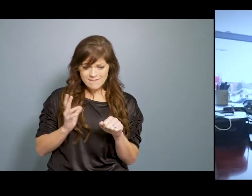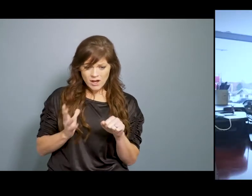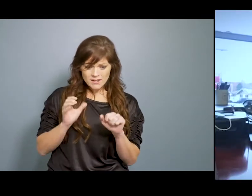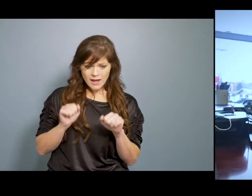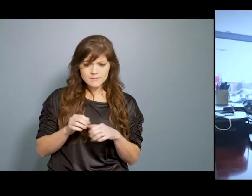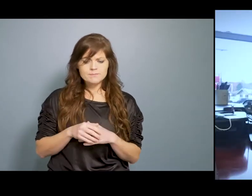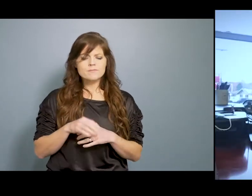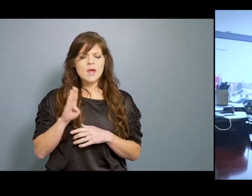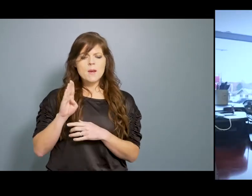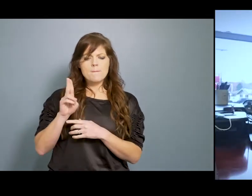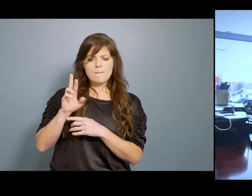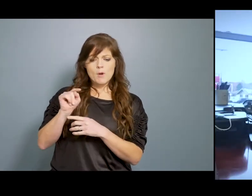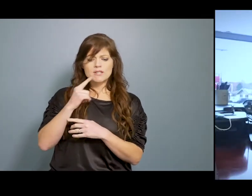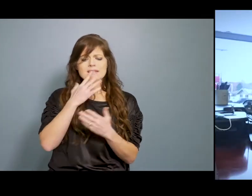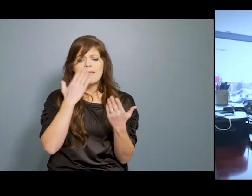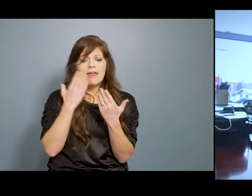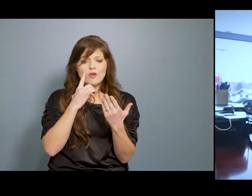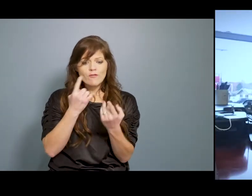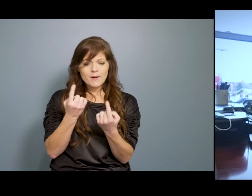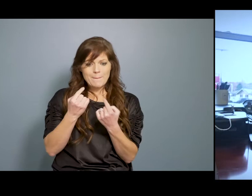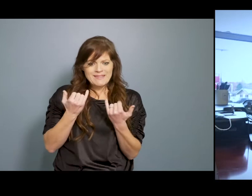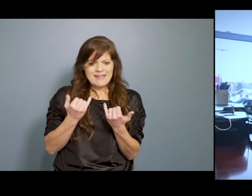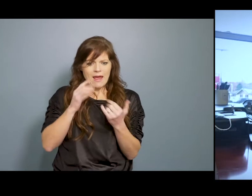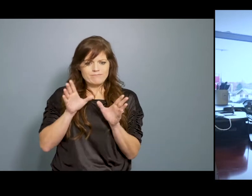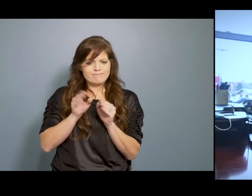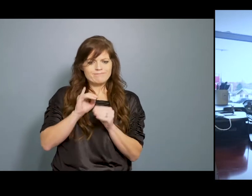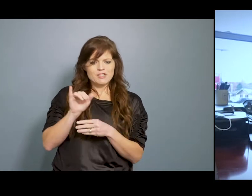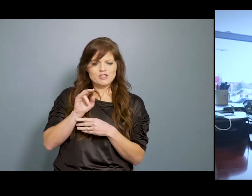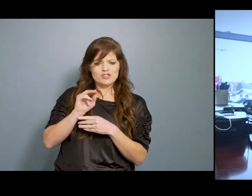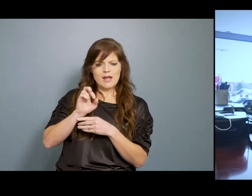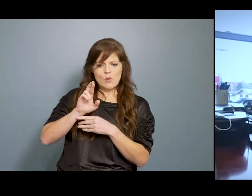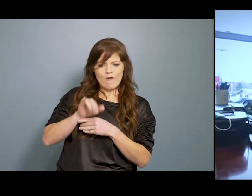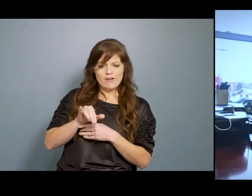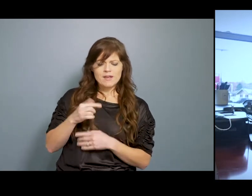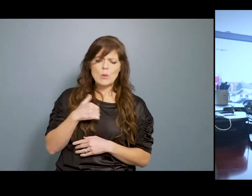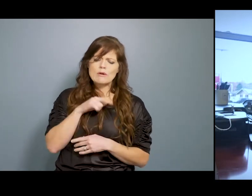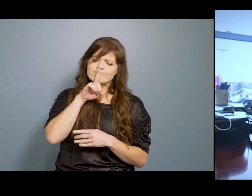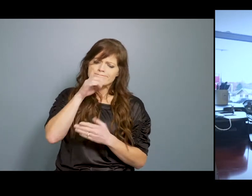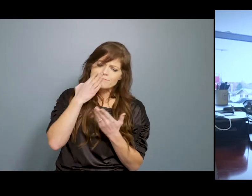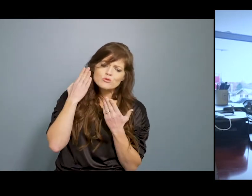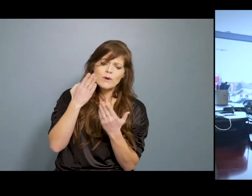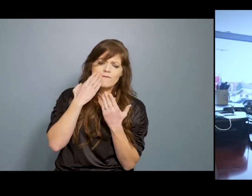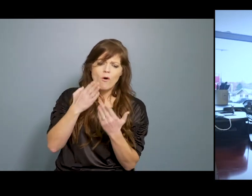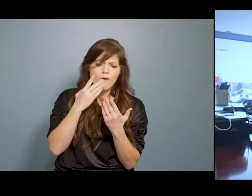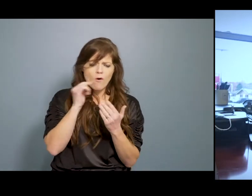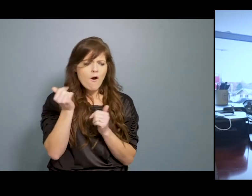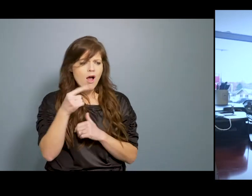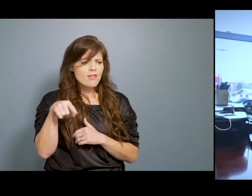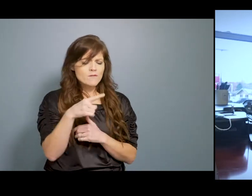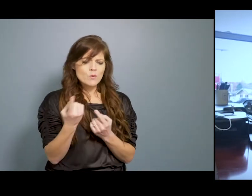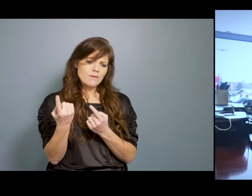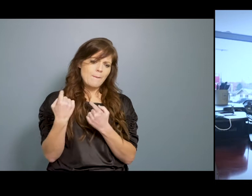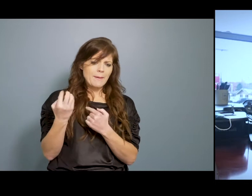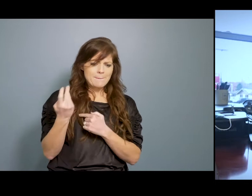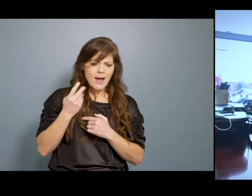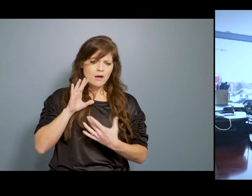Thanks for coming to the CWI in-service this January. We are really grateful to have everybody coming back in. Hope